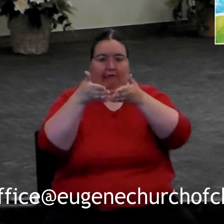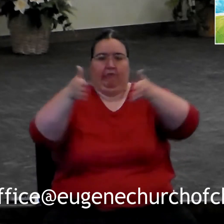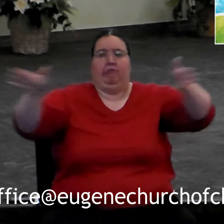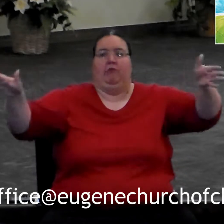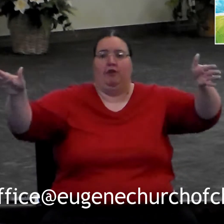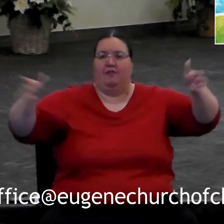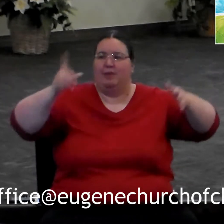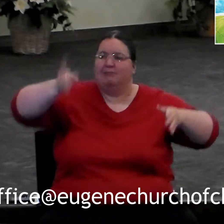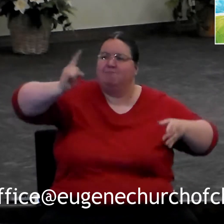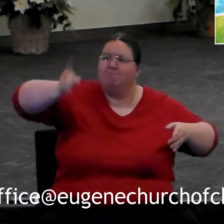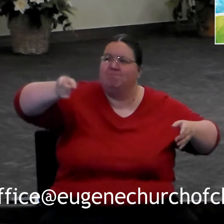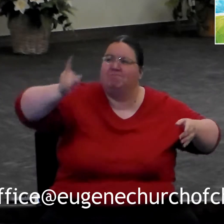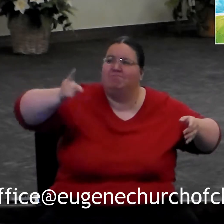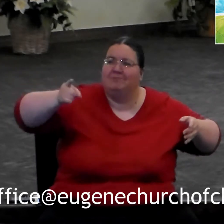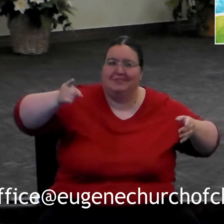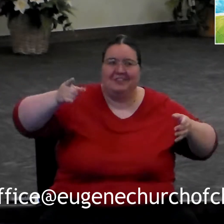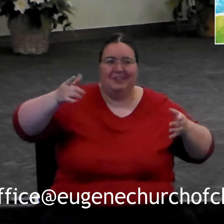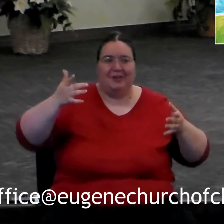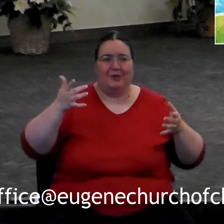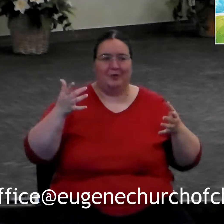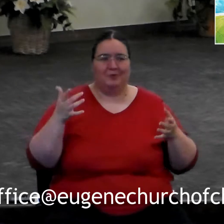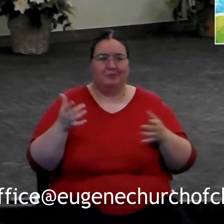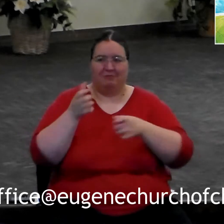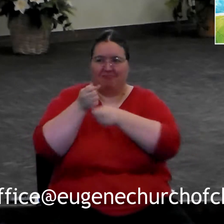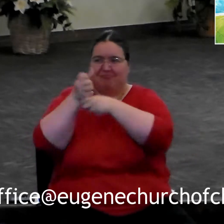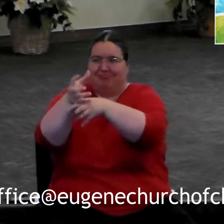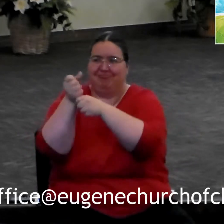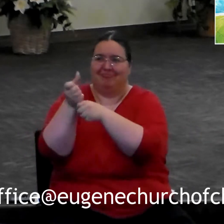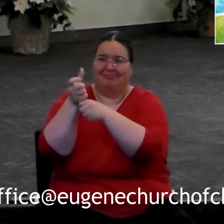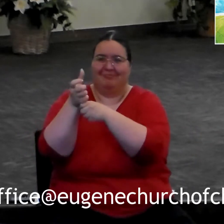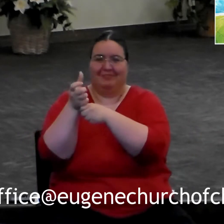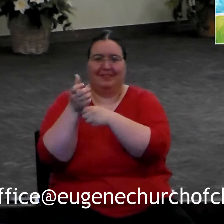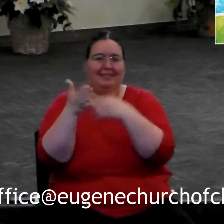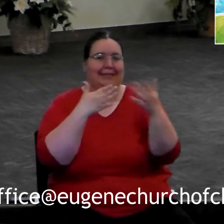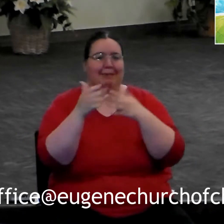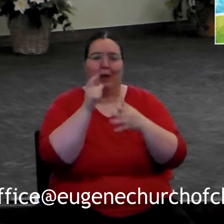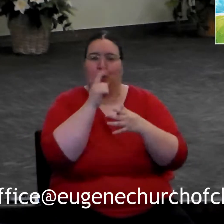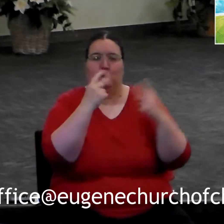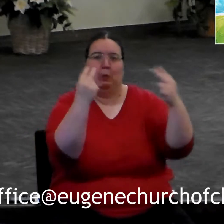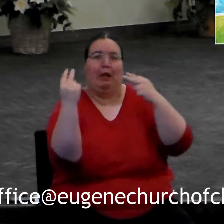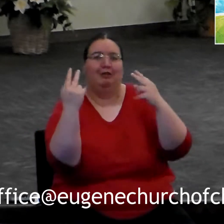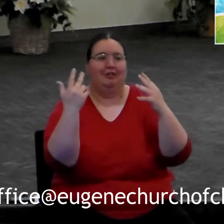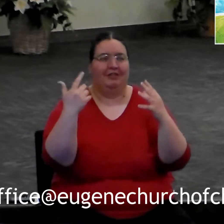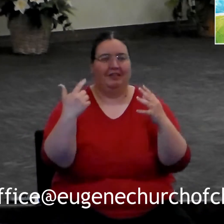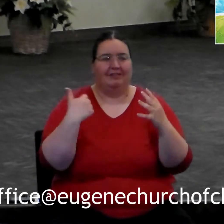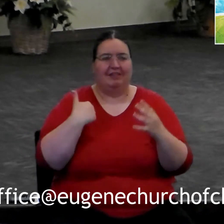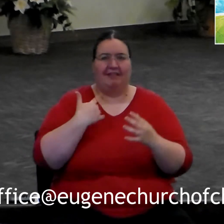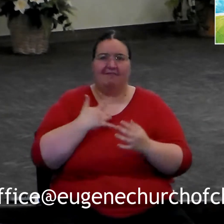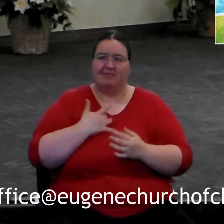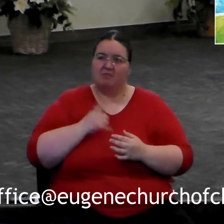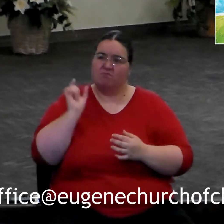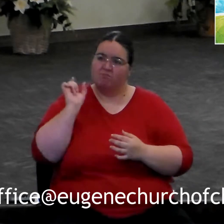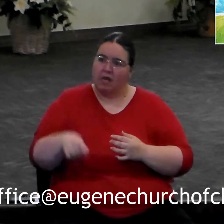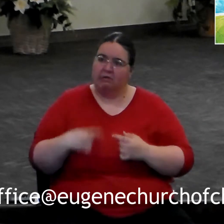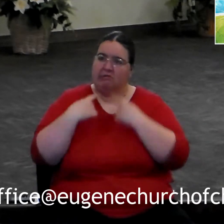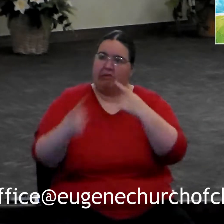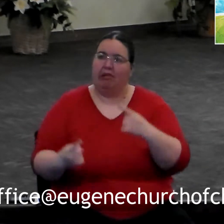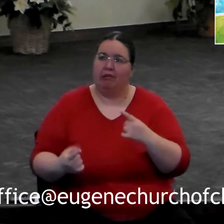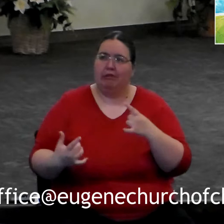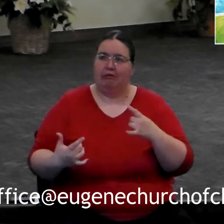and the just going off on somebody, whoever is around, it doesn't matter, because I've got to say what has to be said. We had a Christmas